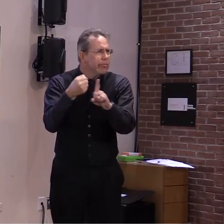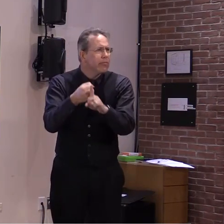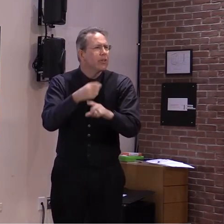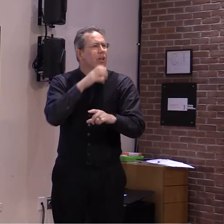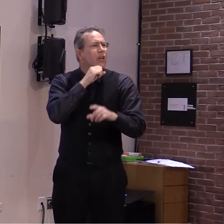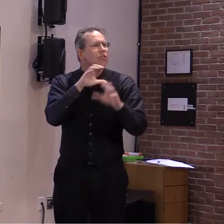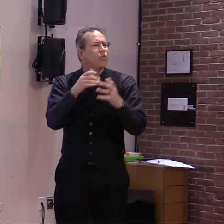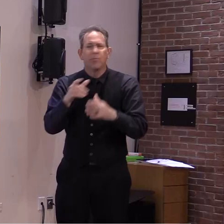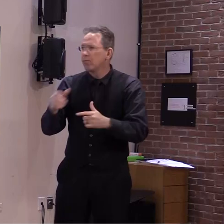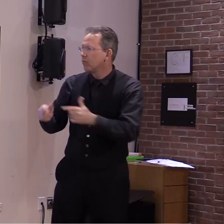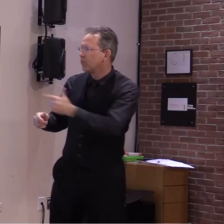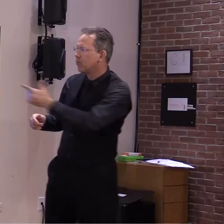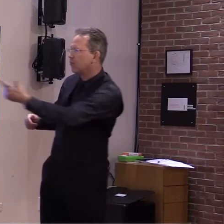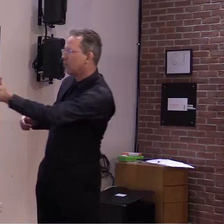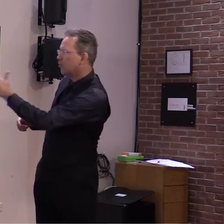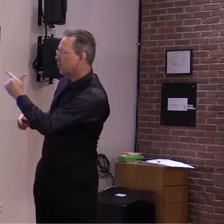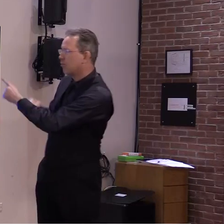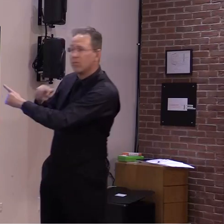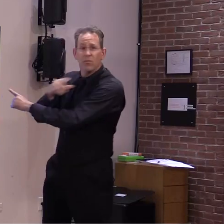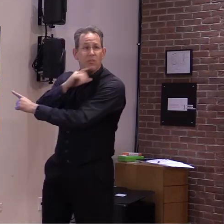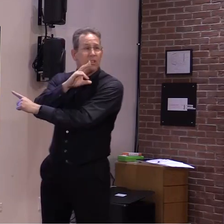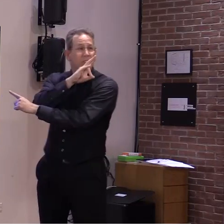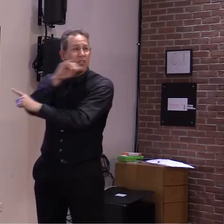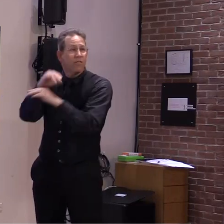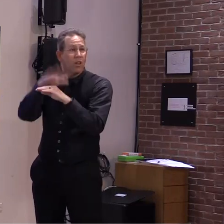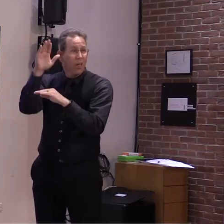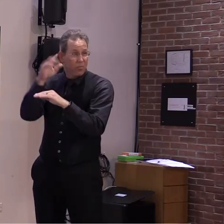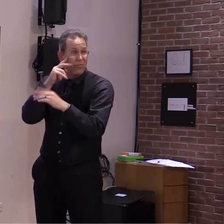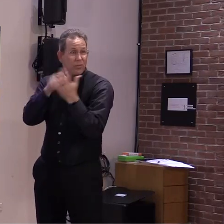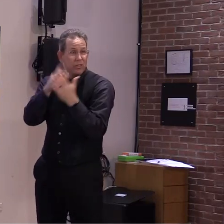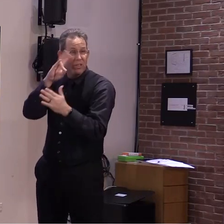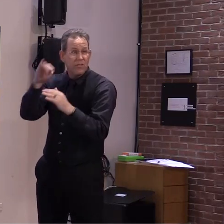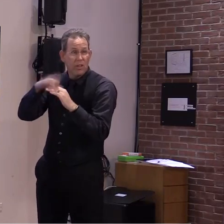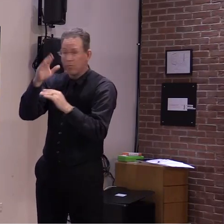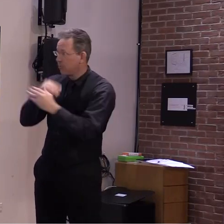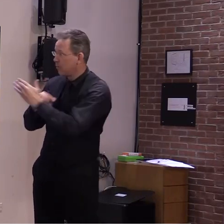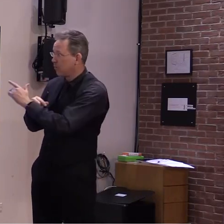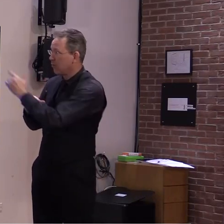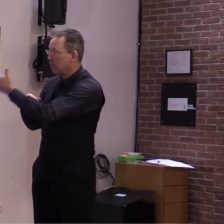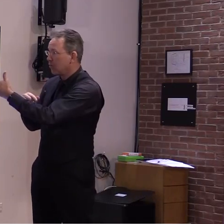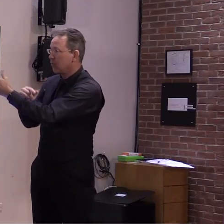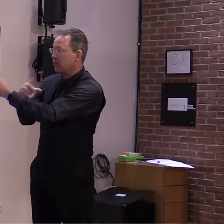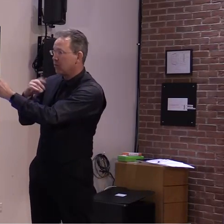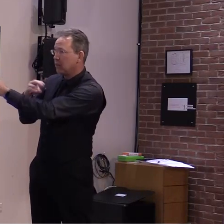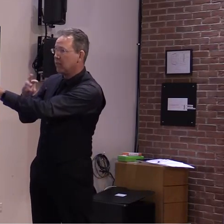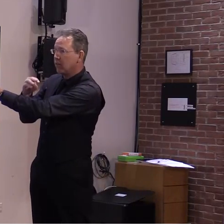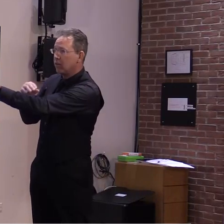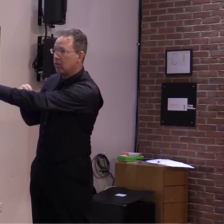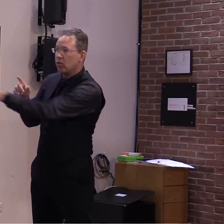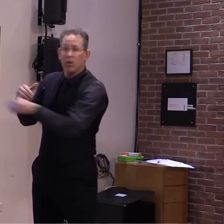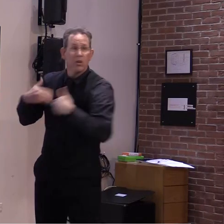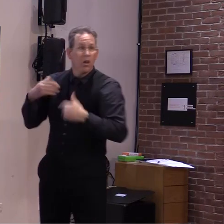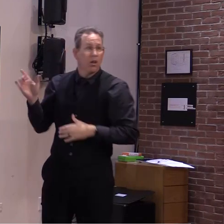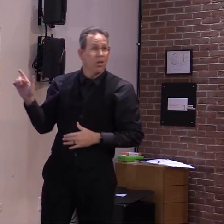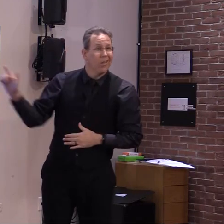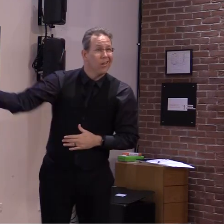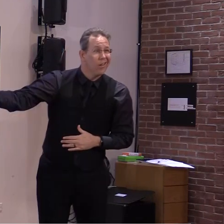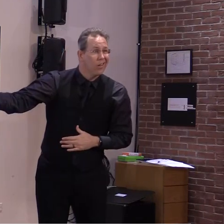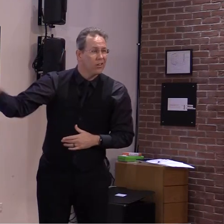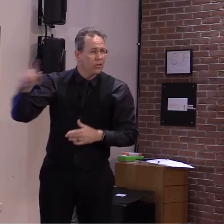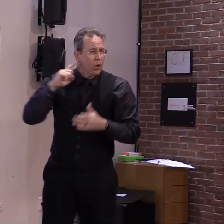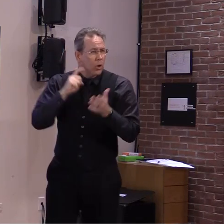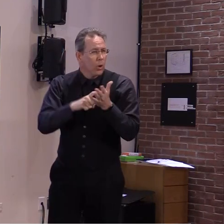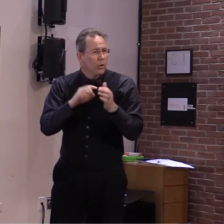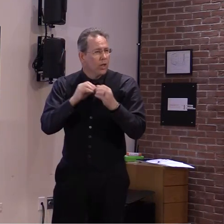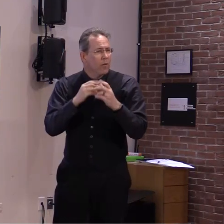hospital month over month. The final graph that we wanted to show you is really an analysis of the